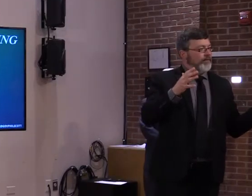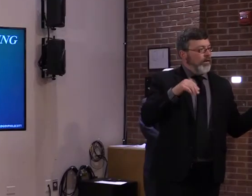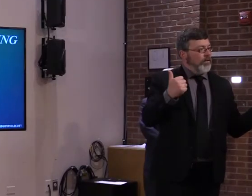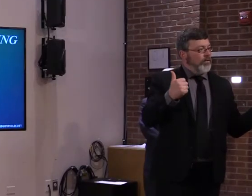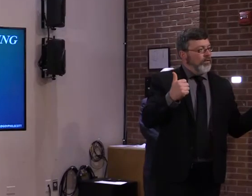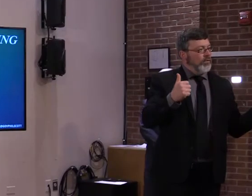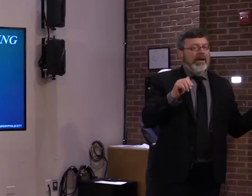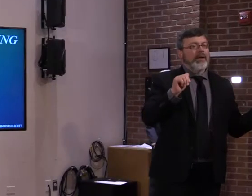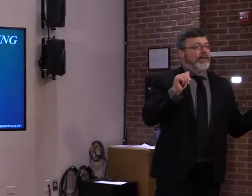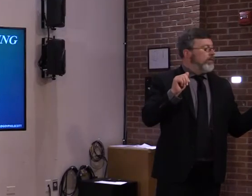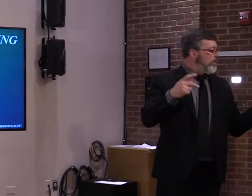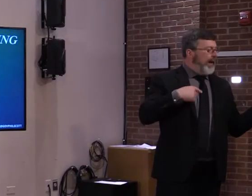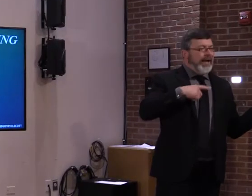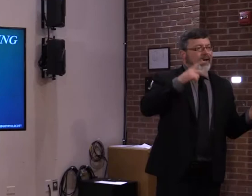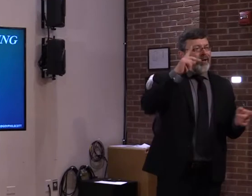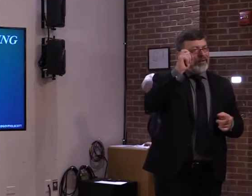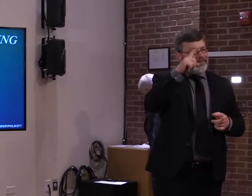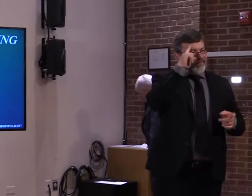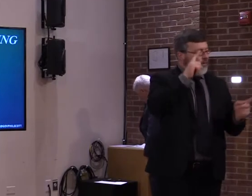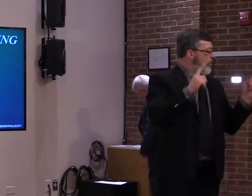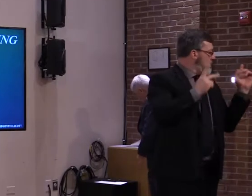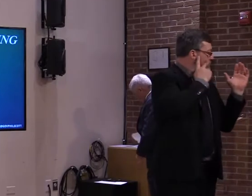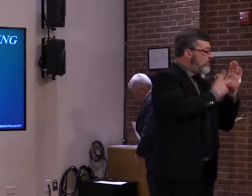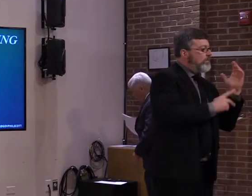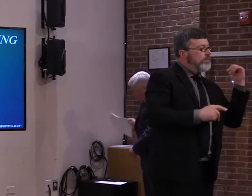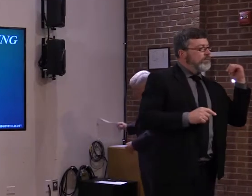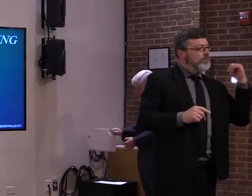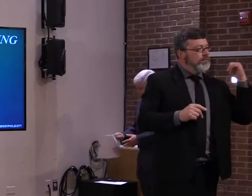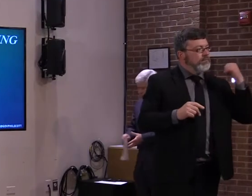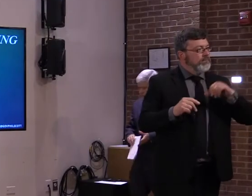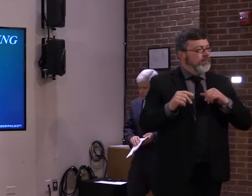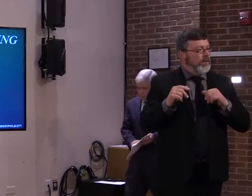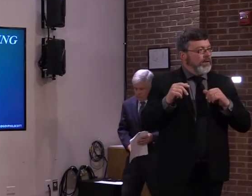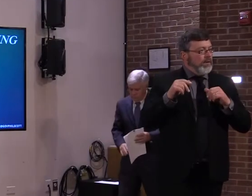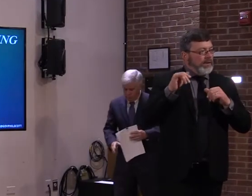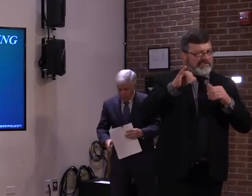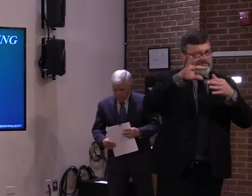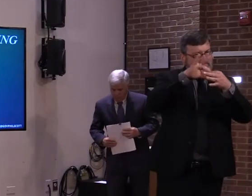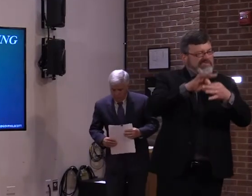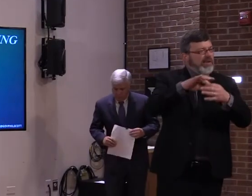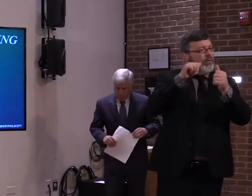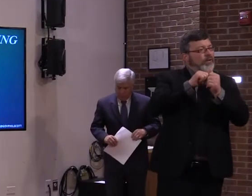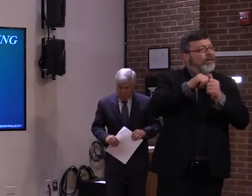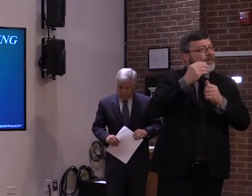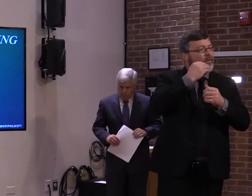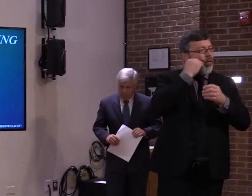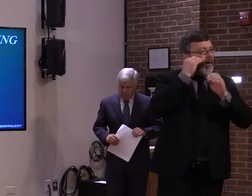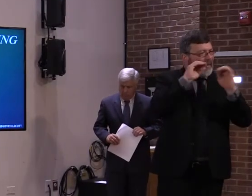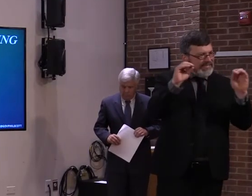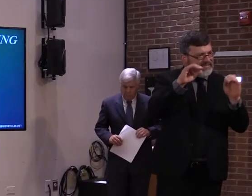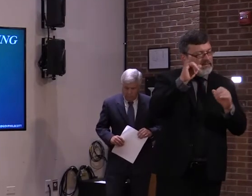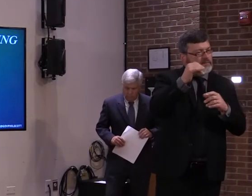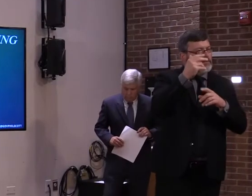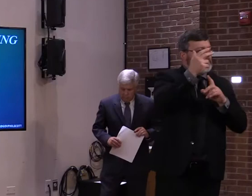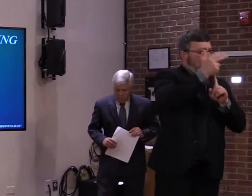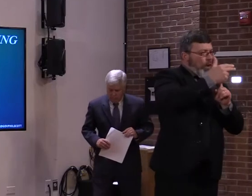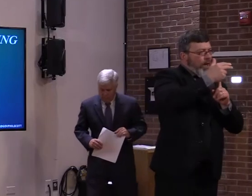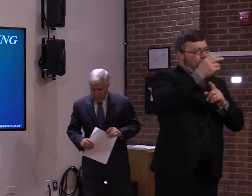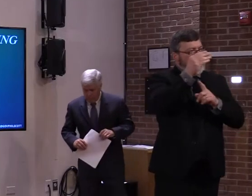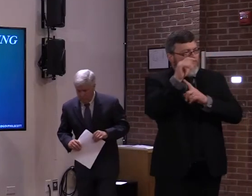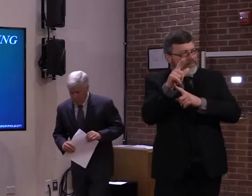winding down of the hotel motel voucher program. What's the latest count? How many people are going to be moving out by the end of the